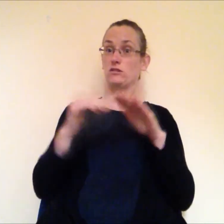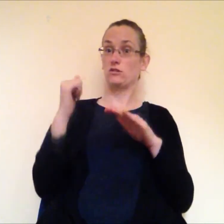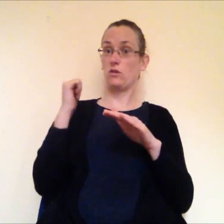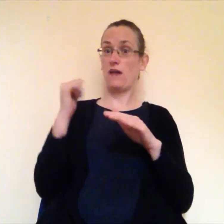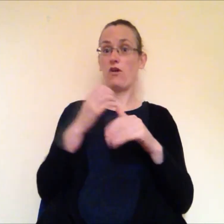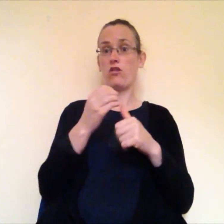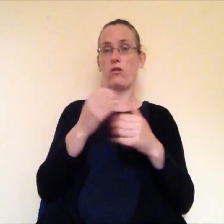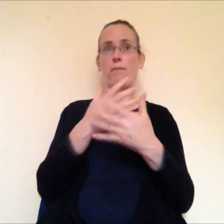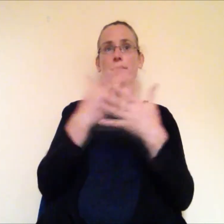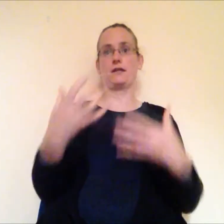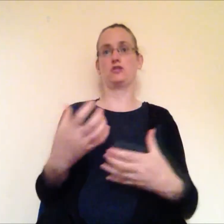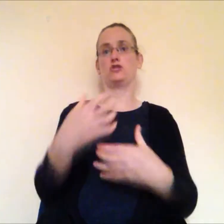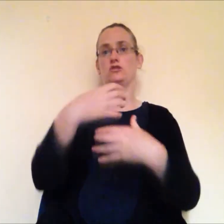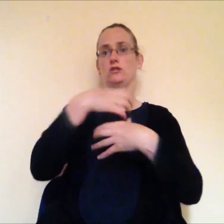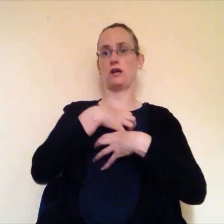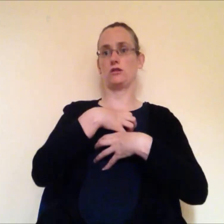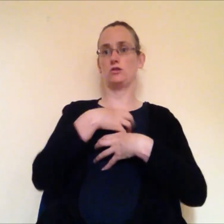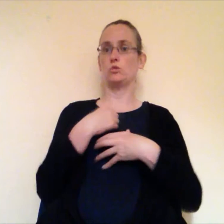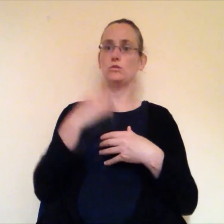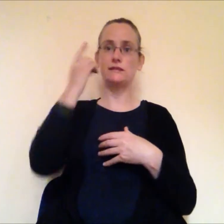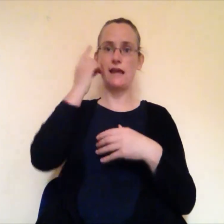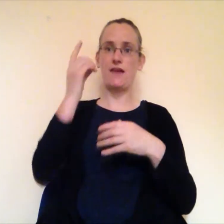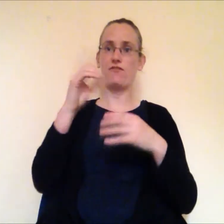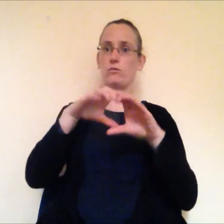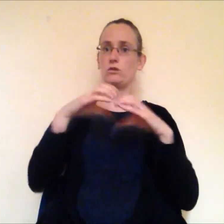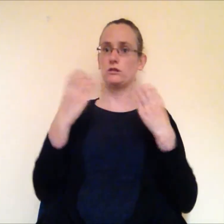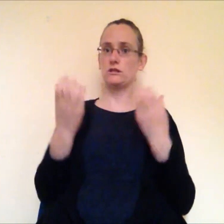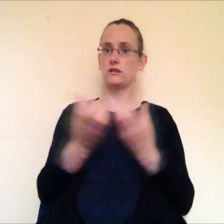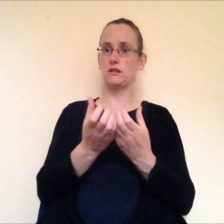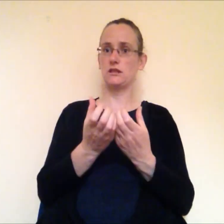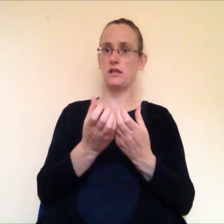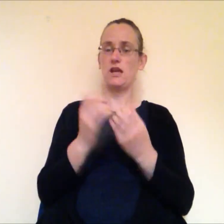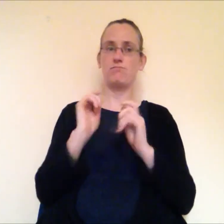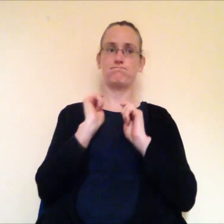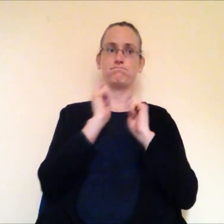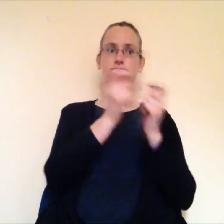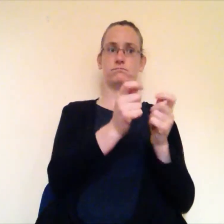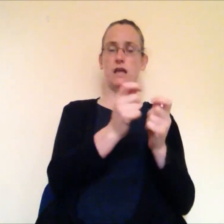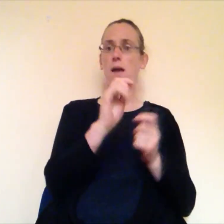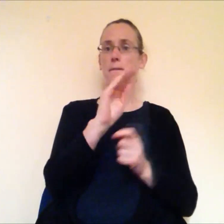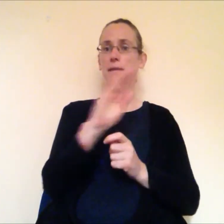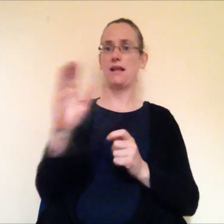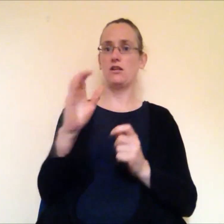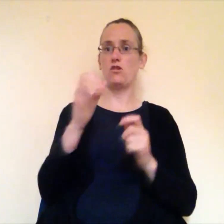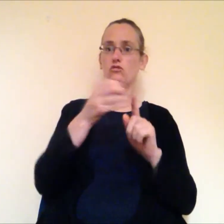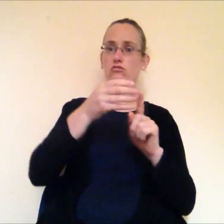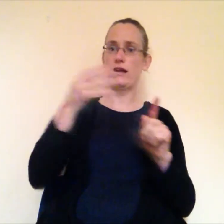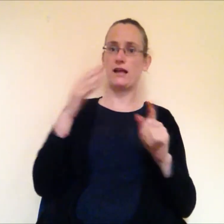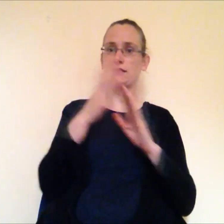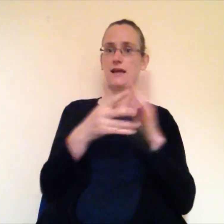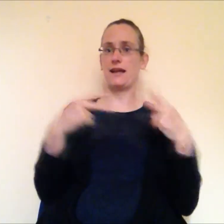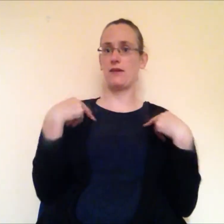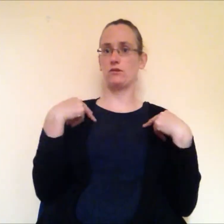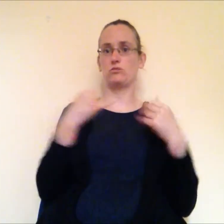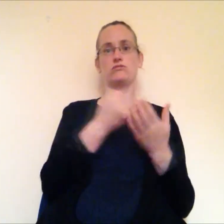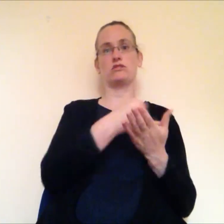community. And that's when the bill to formally recognise sign language was rejected by the Shannon. I was shocked by that.